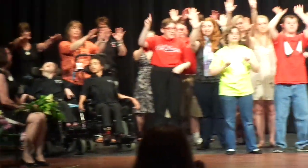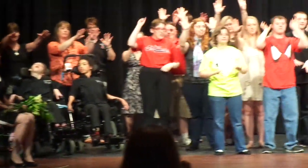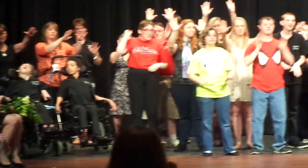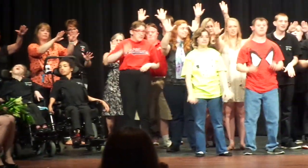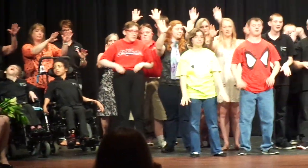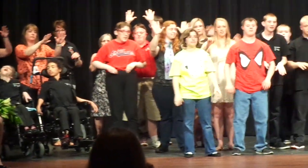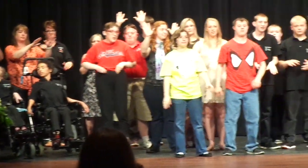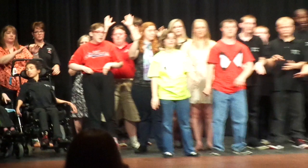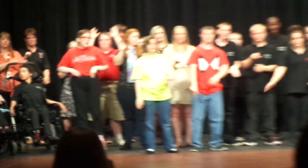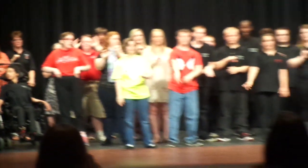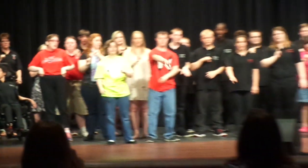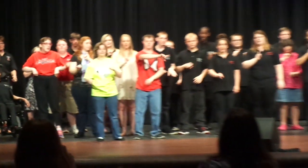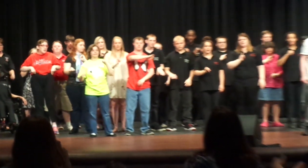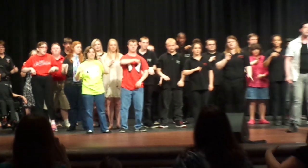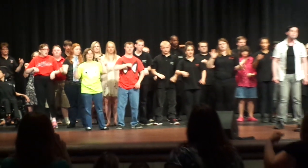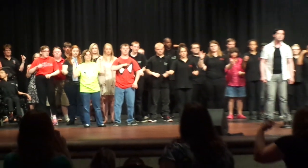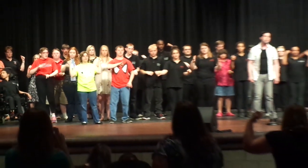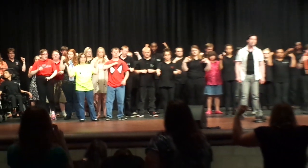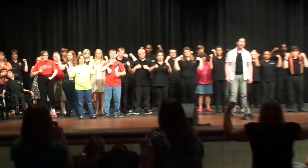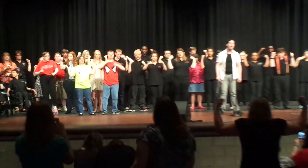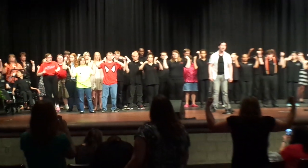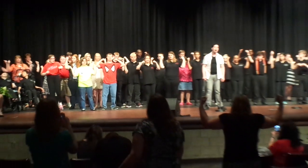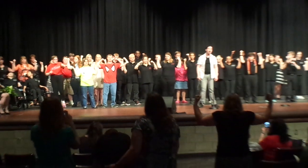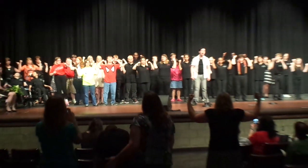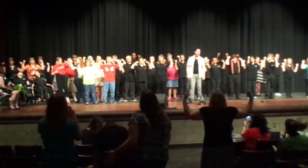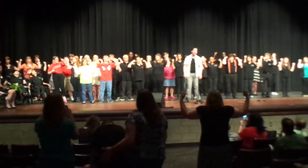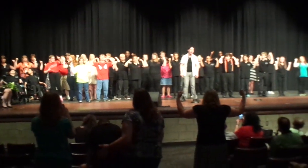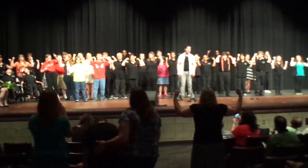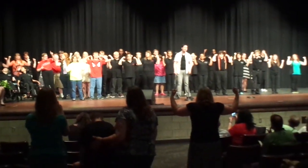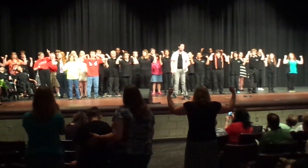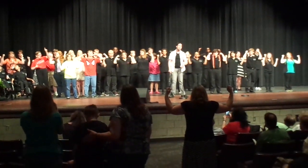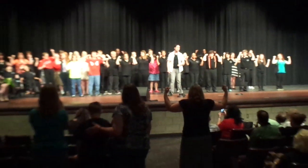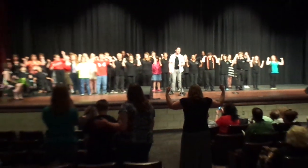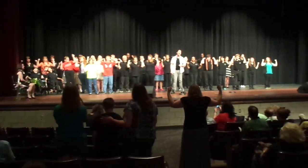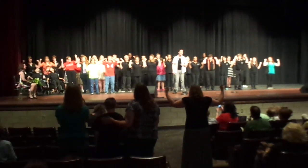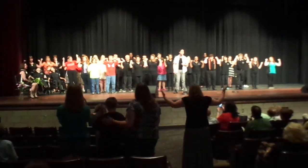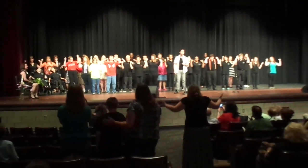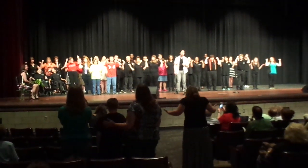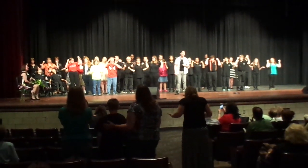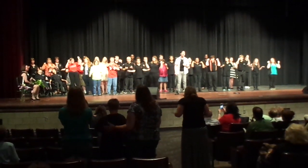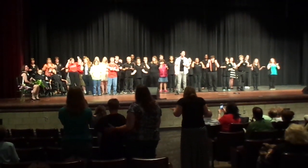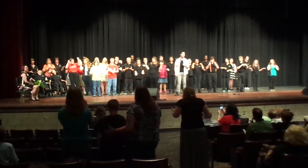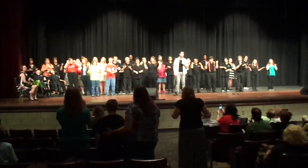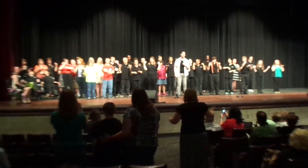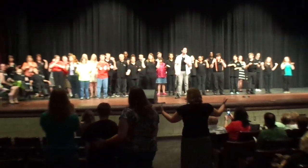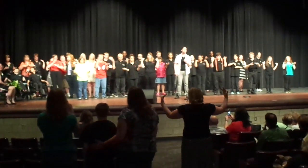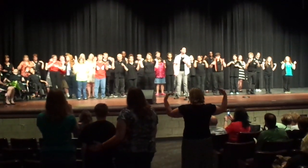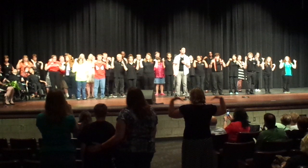seas. I am strong when I am on your